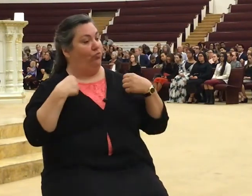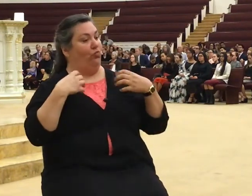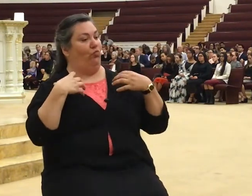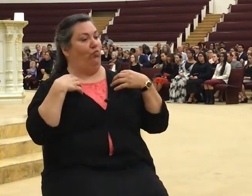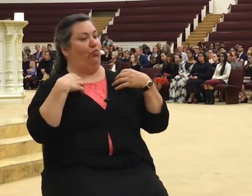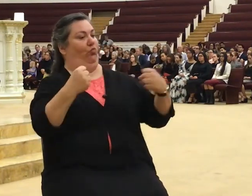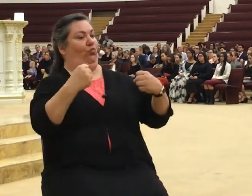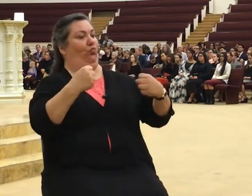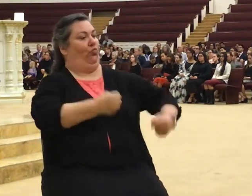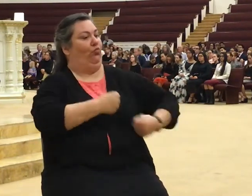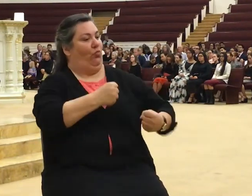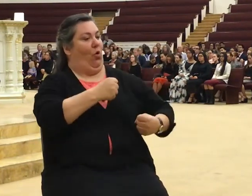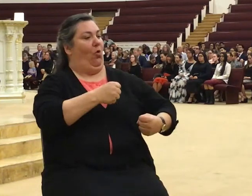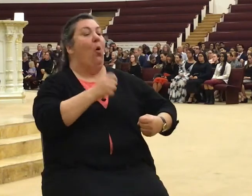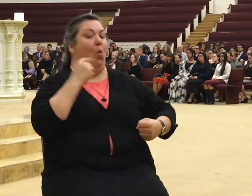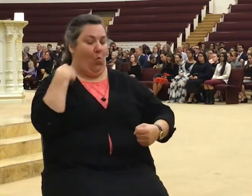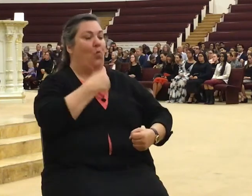this.